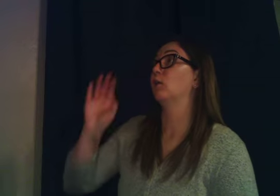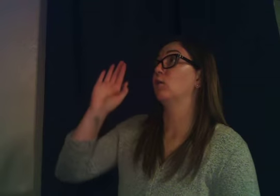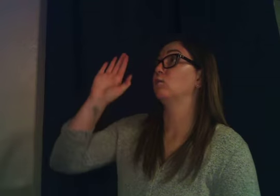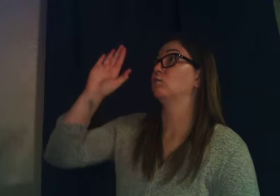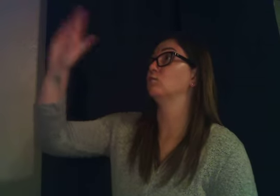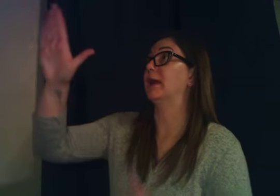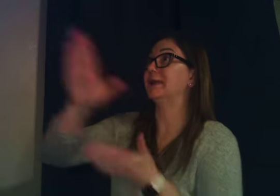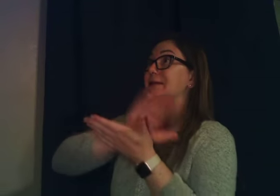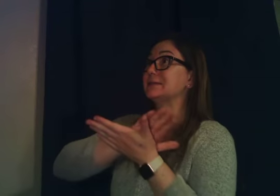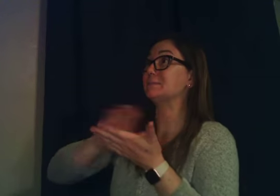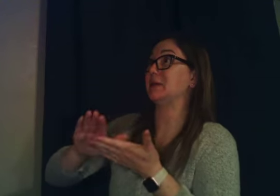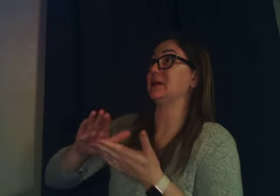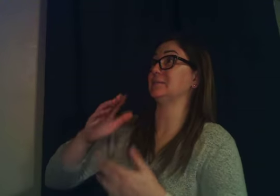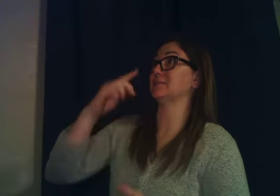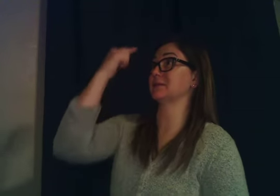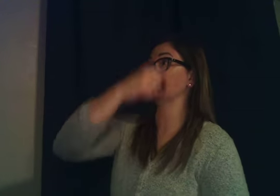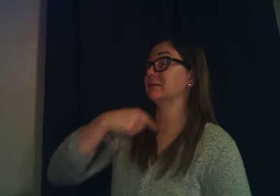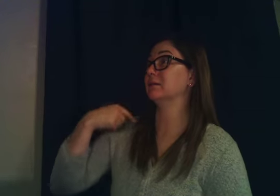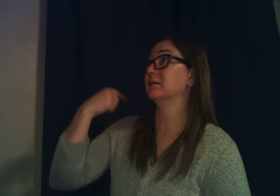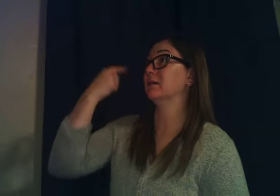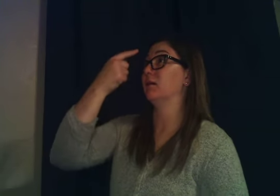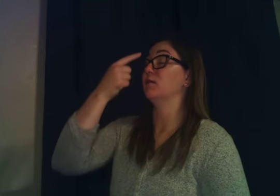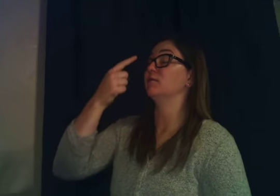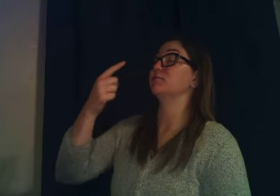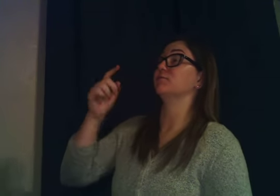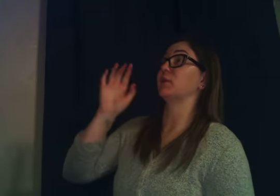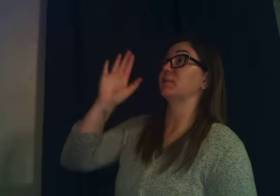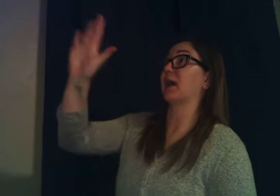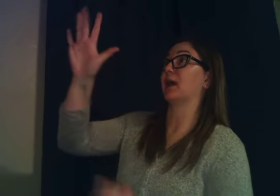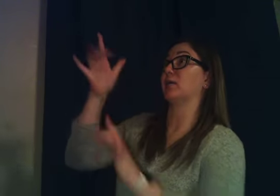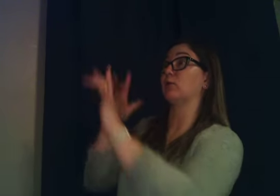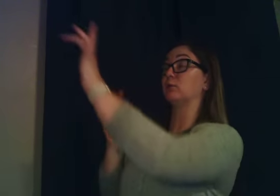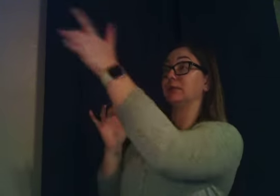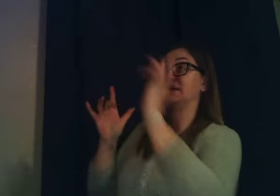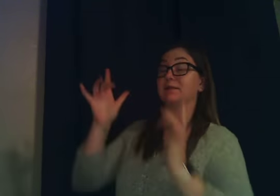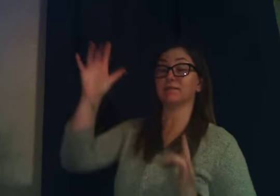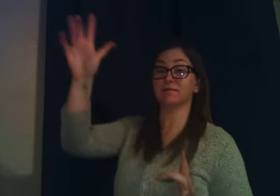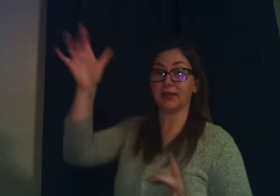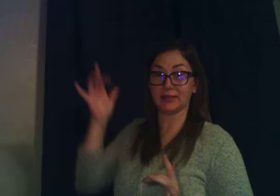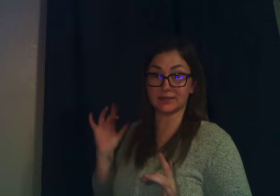So radiant beams from thy holy face.